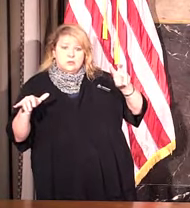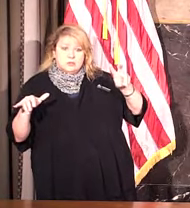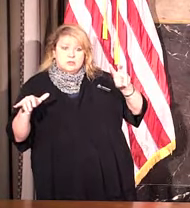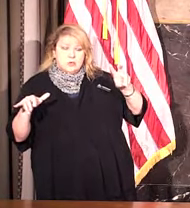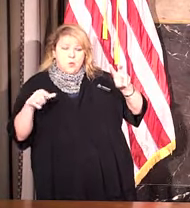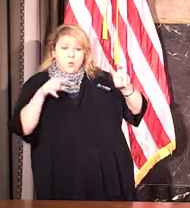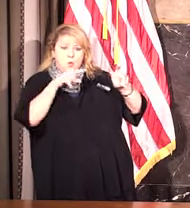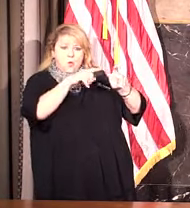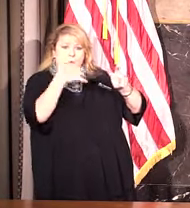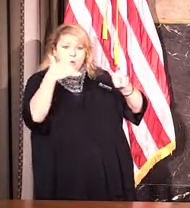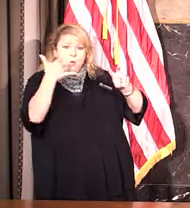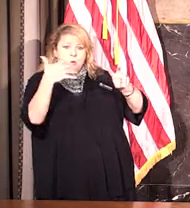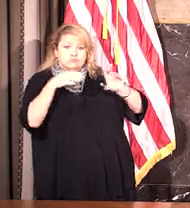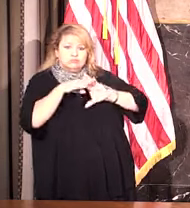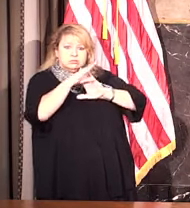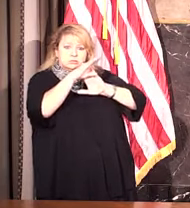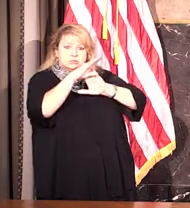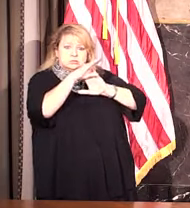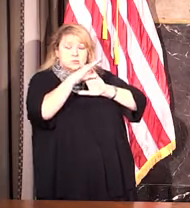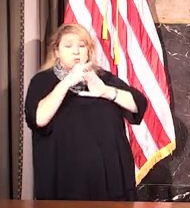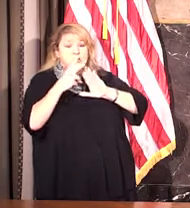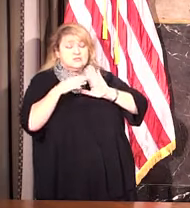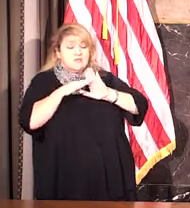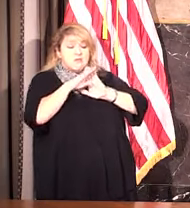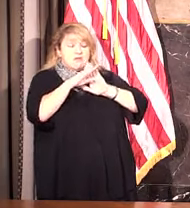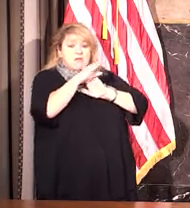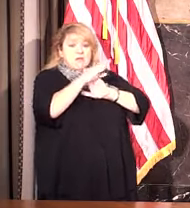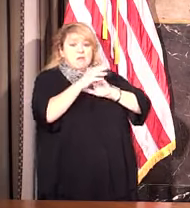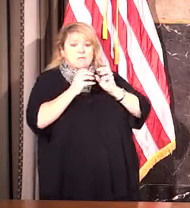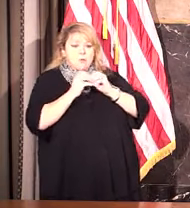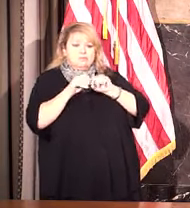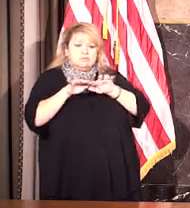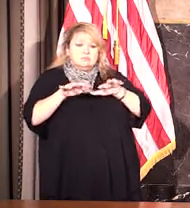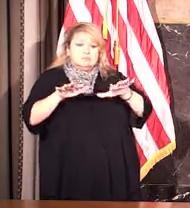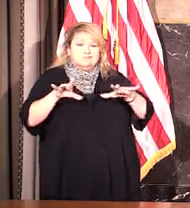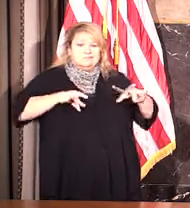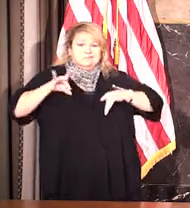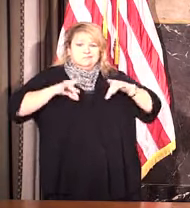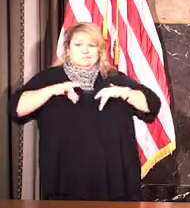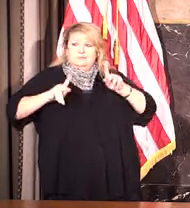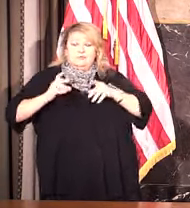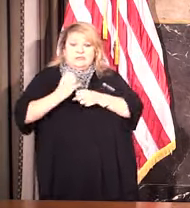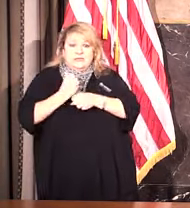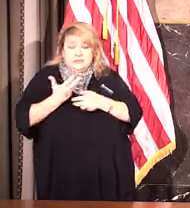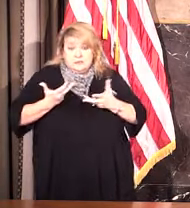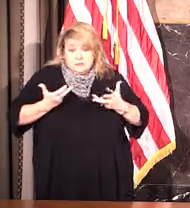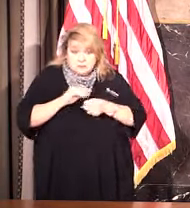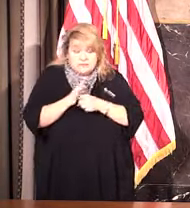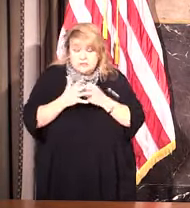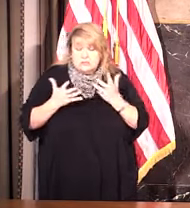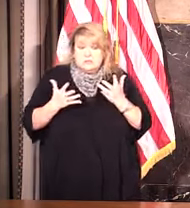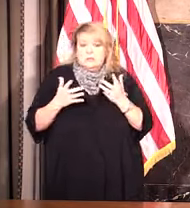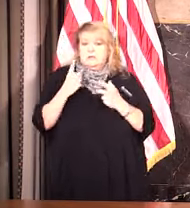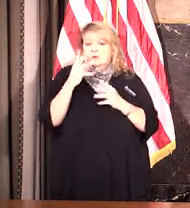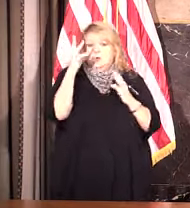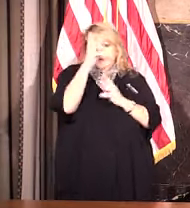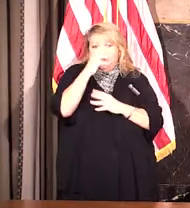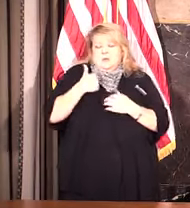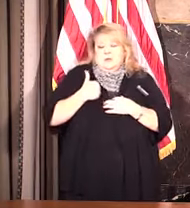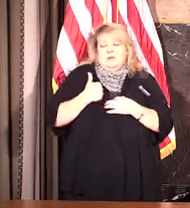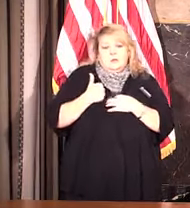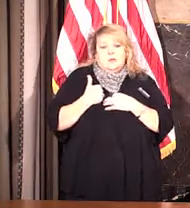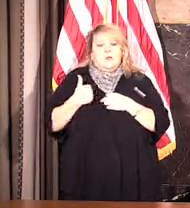We are seeing strong new case growth. A lot of things worry me, but one of them is that